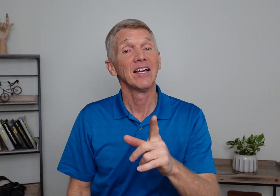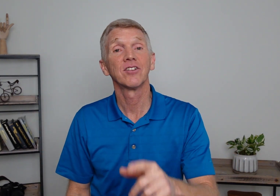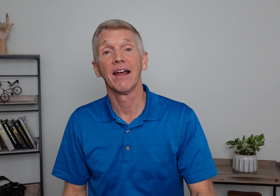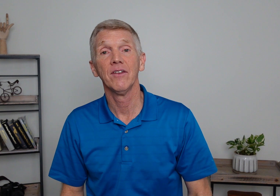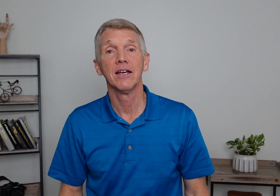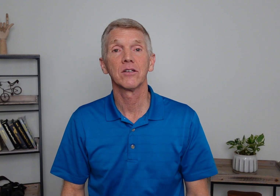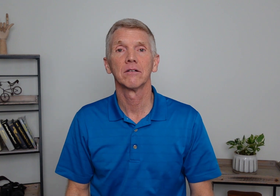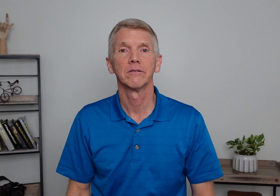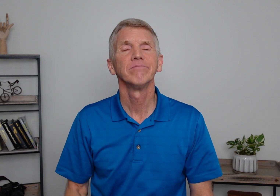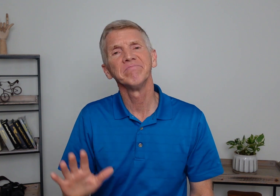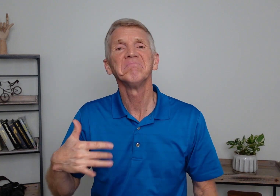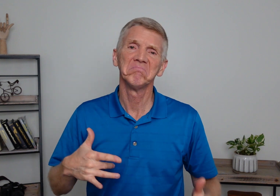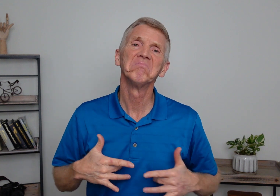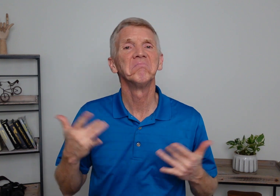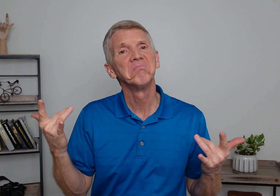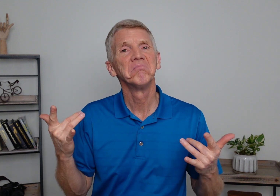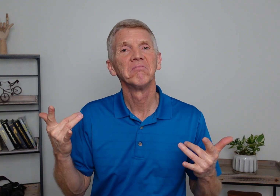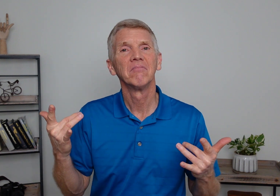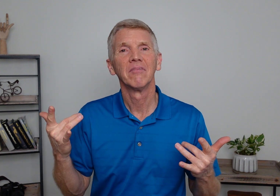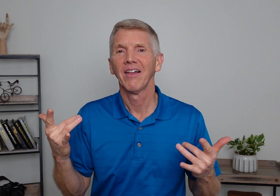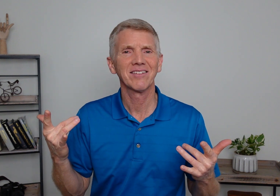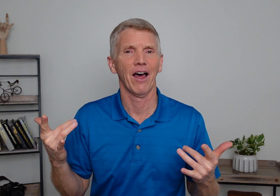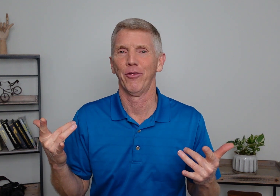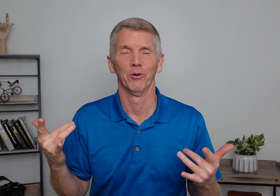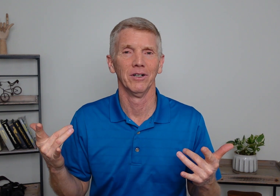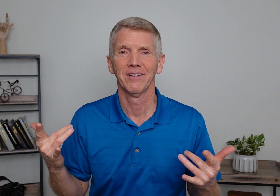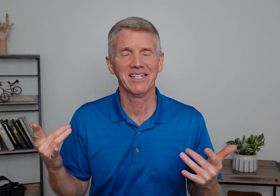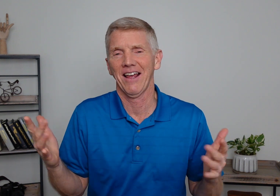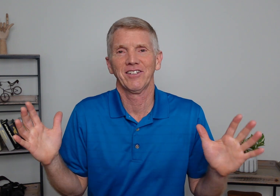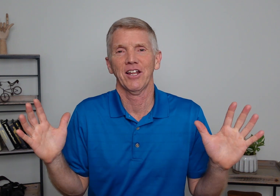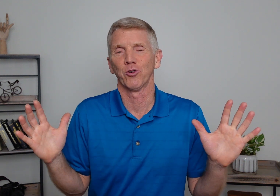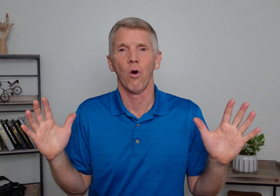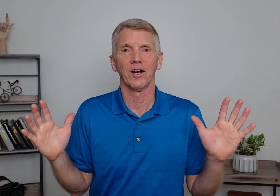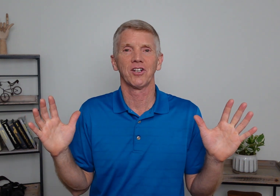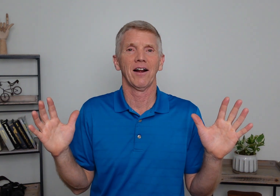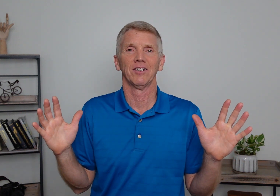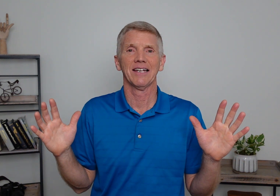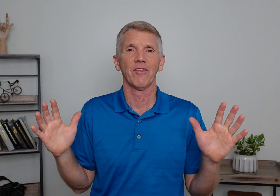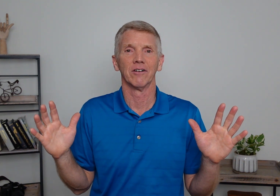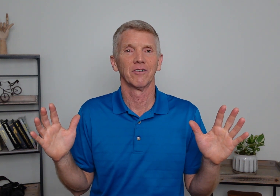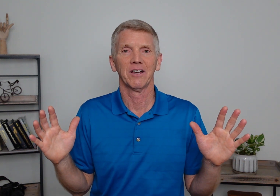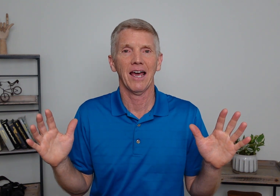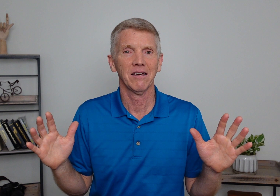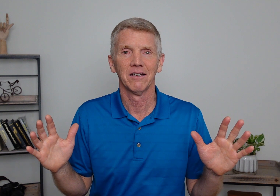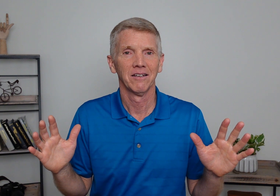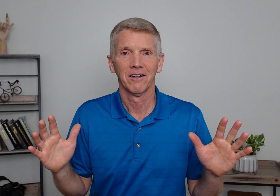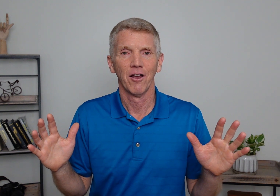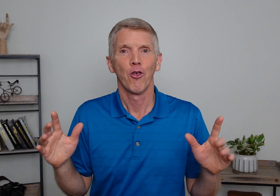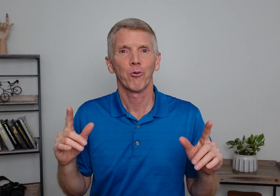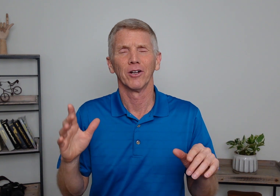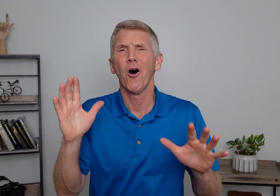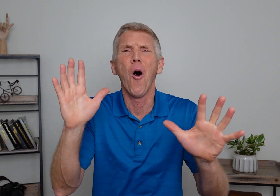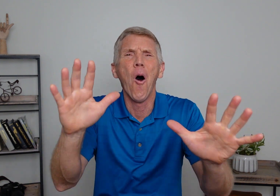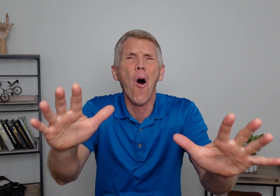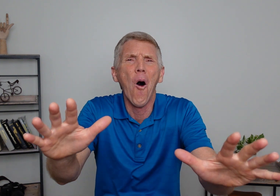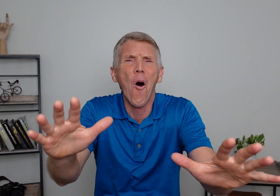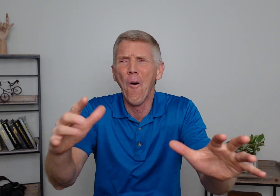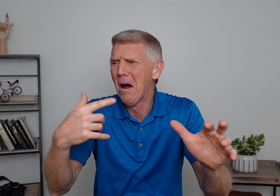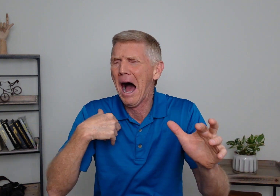sign this, that's not thrilled. That's the wrong sign altogether. Okay? Thrilled. Oh,